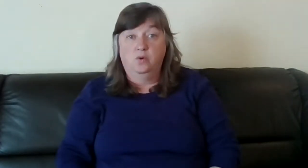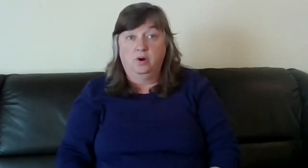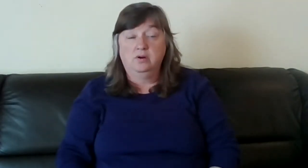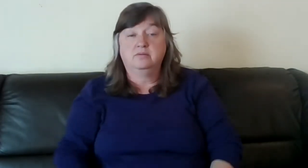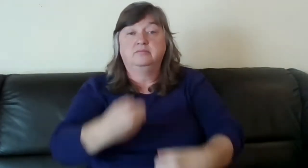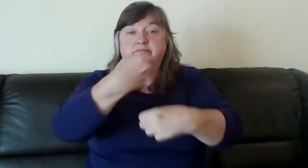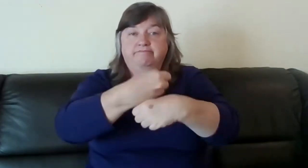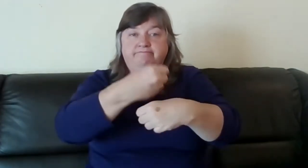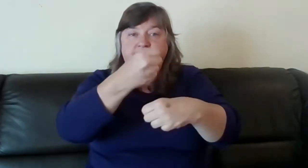Or